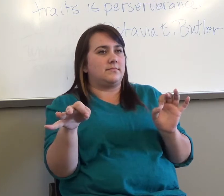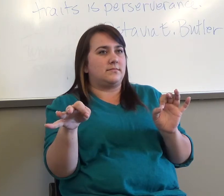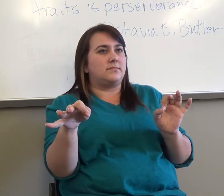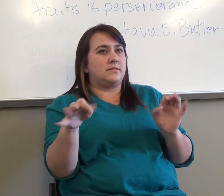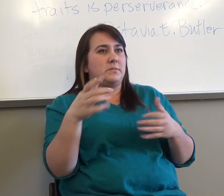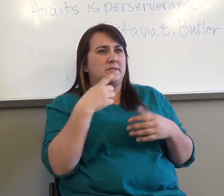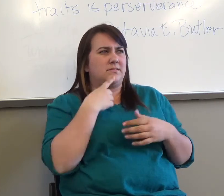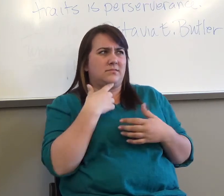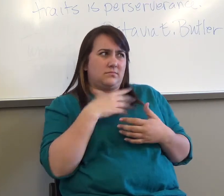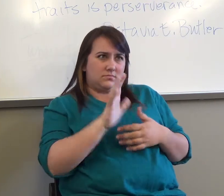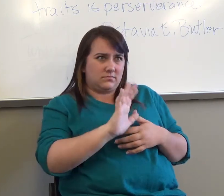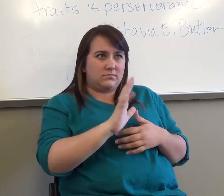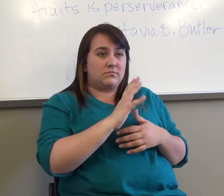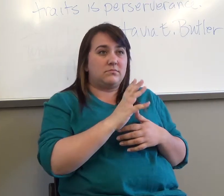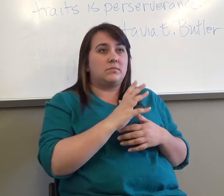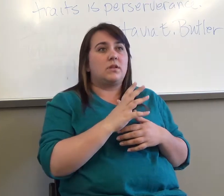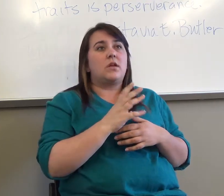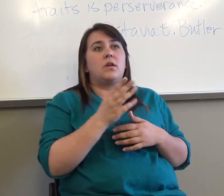no, actually, broccoli is a better